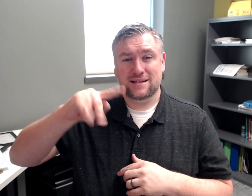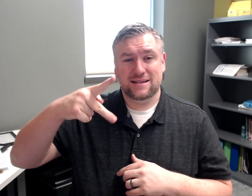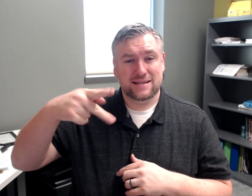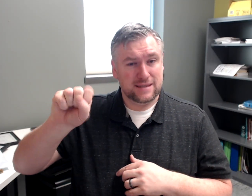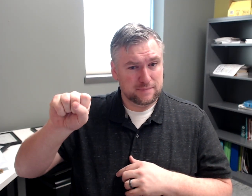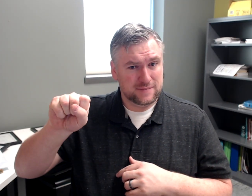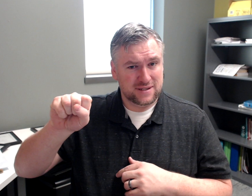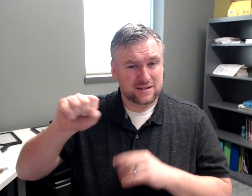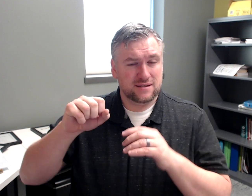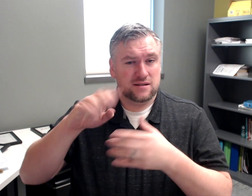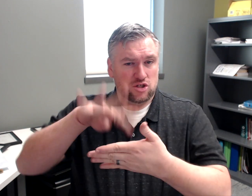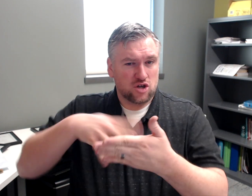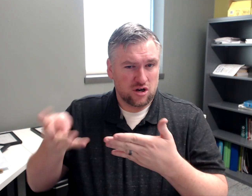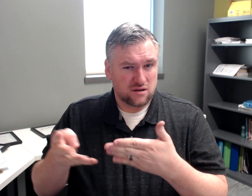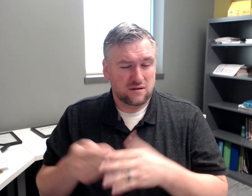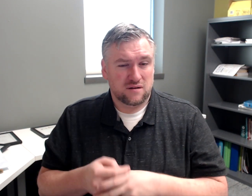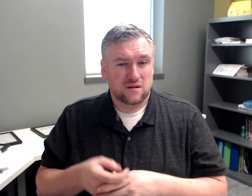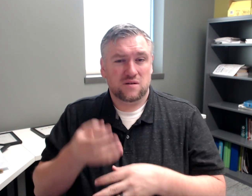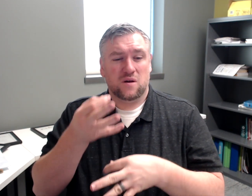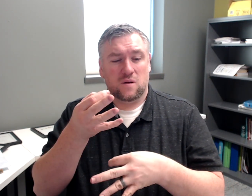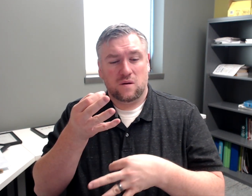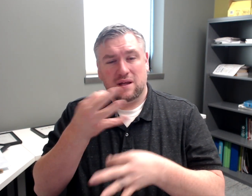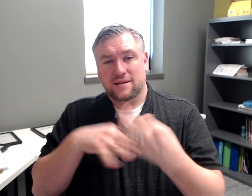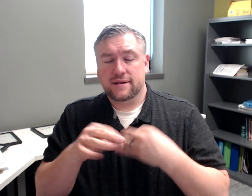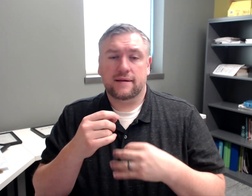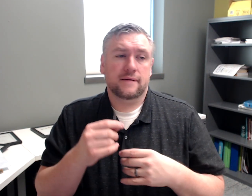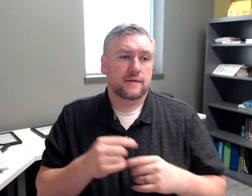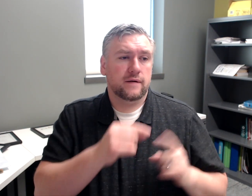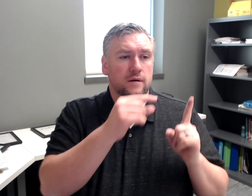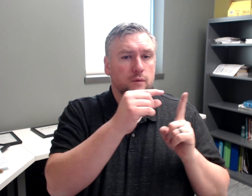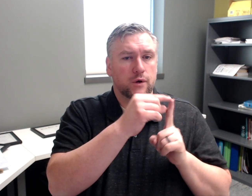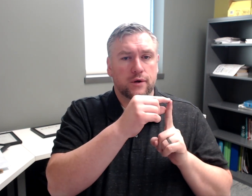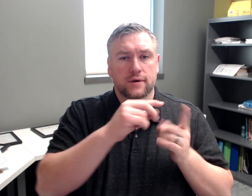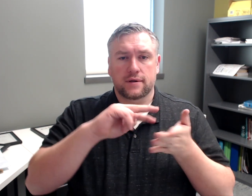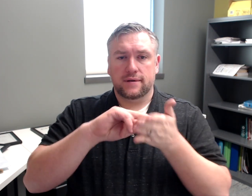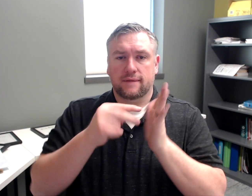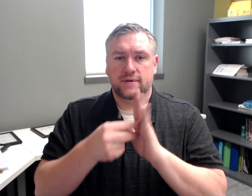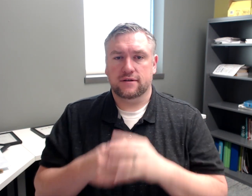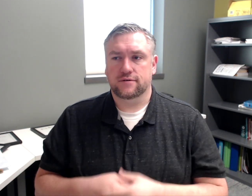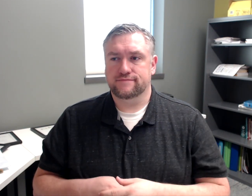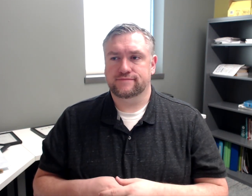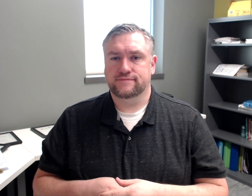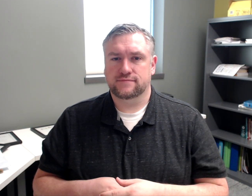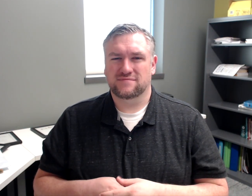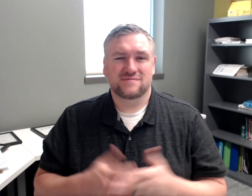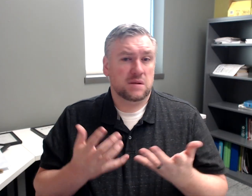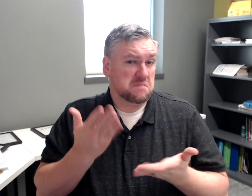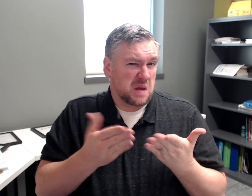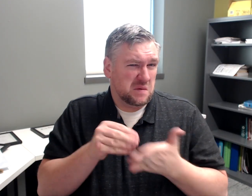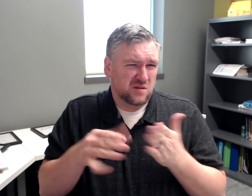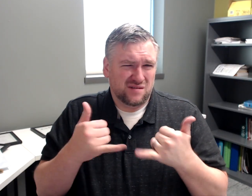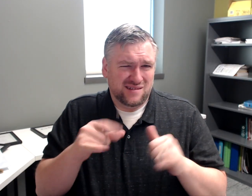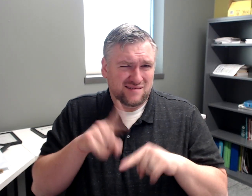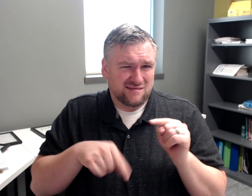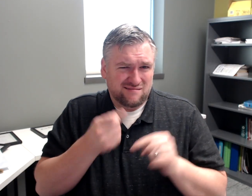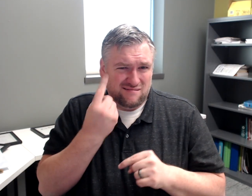Next is a tips chart. Instead of just doing word and definition